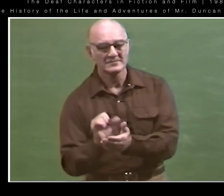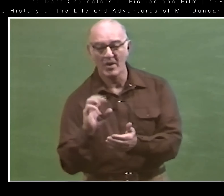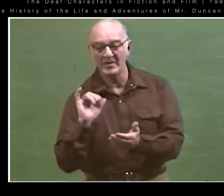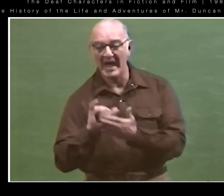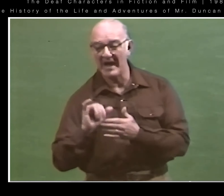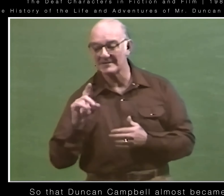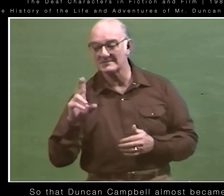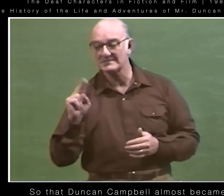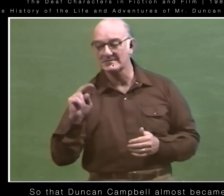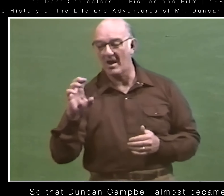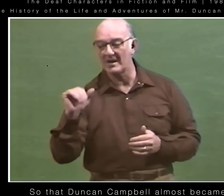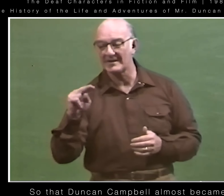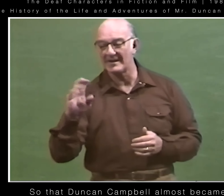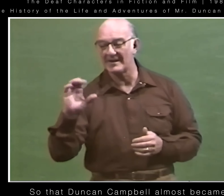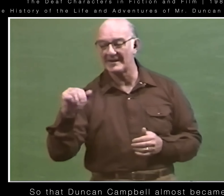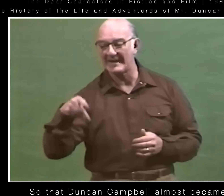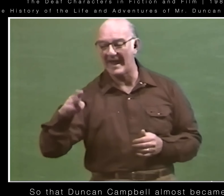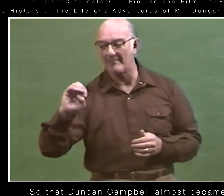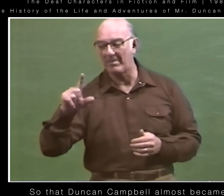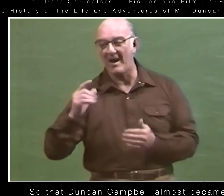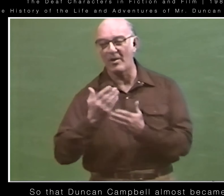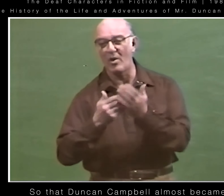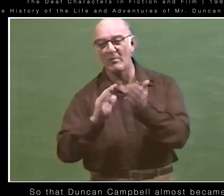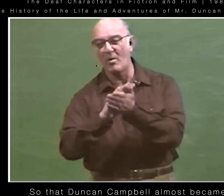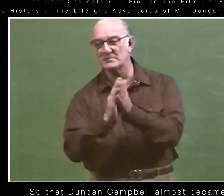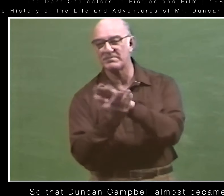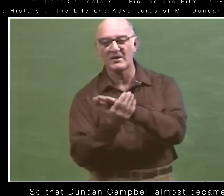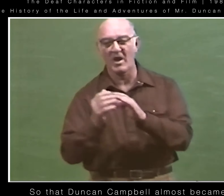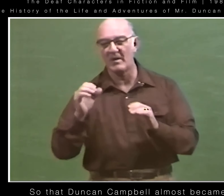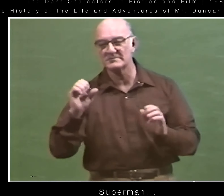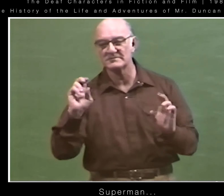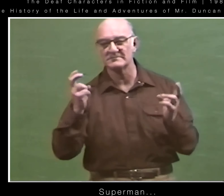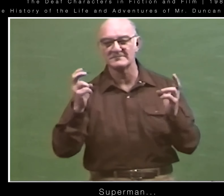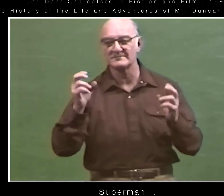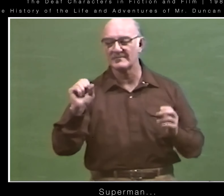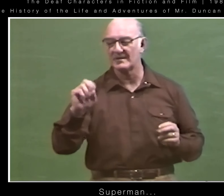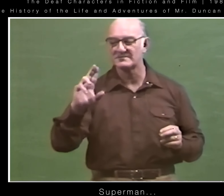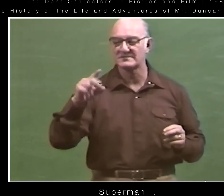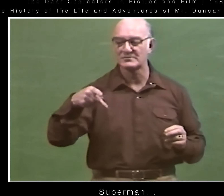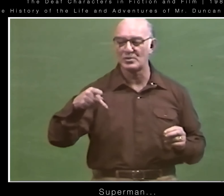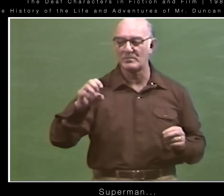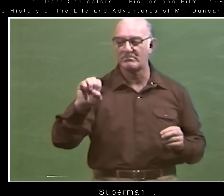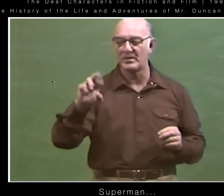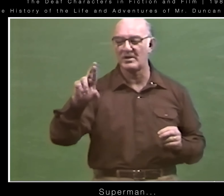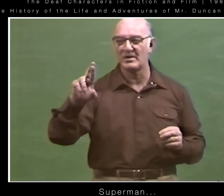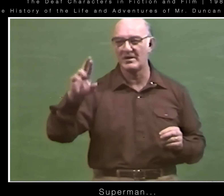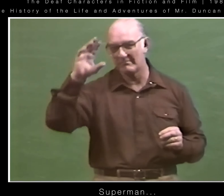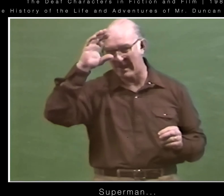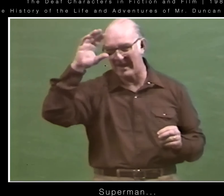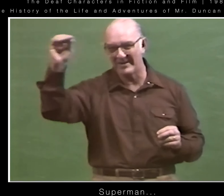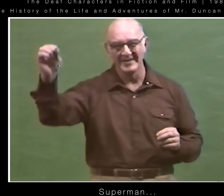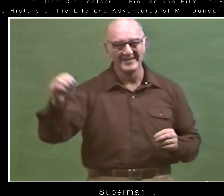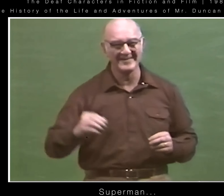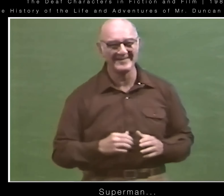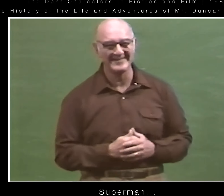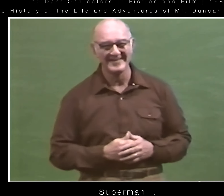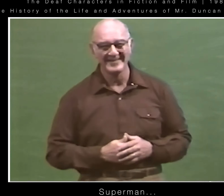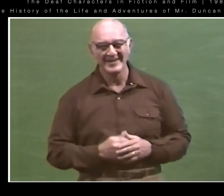So that Duncan Campbell almost becomes a Superman.